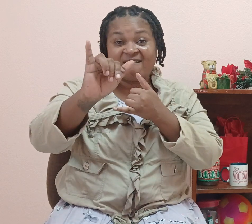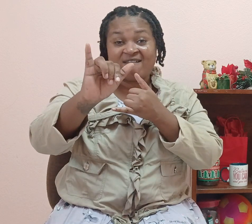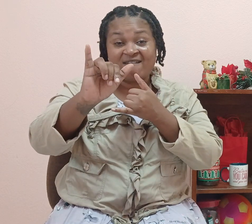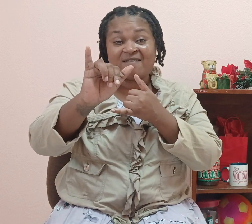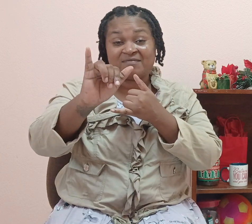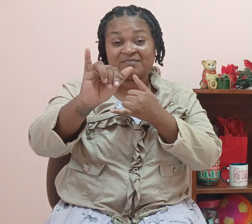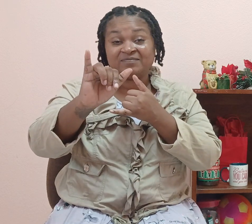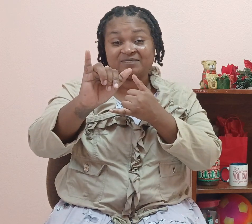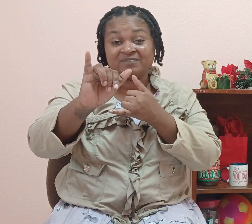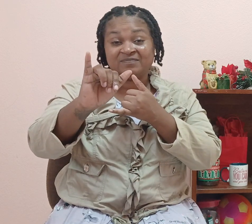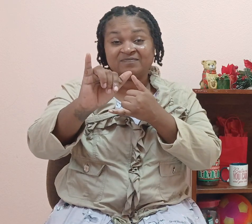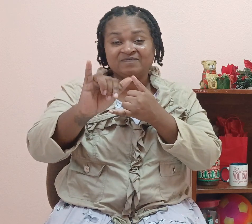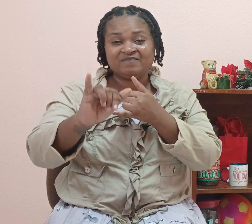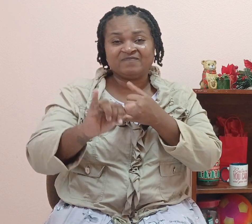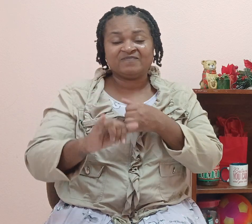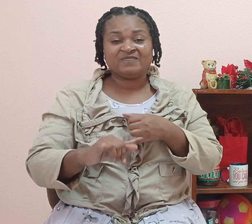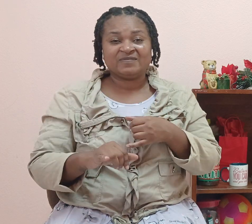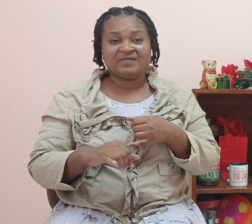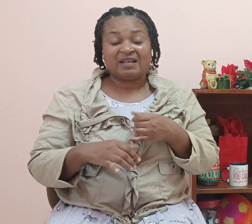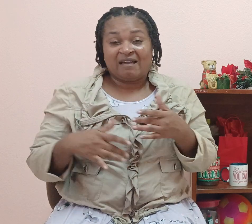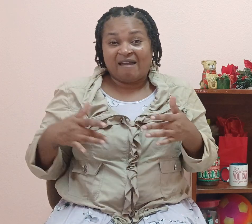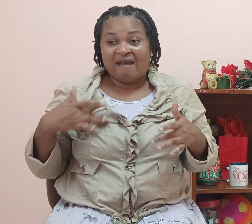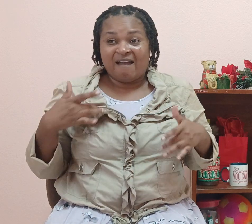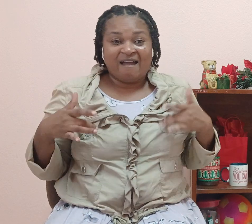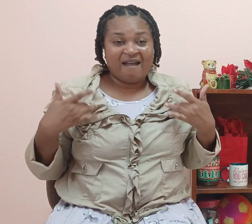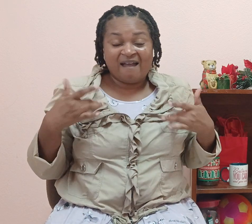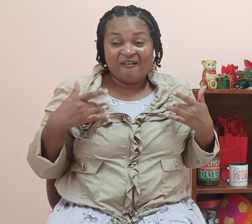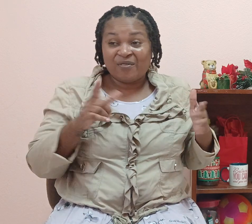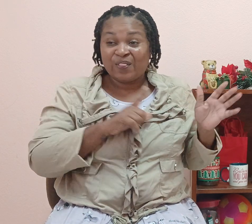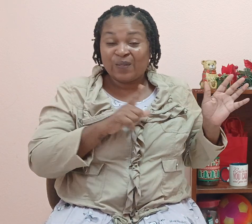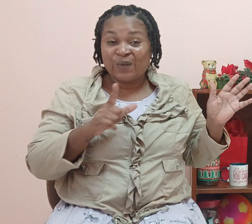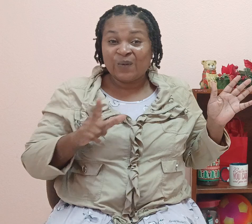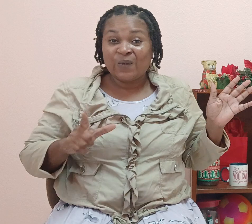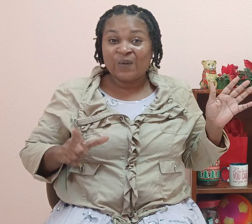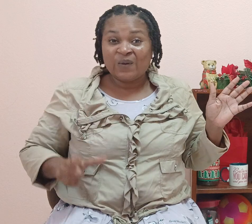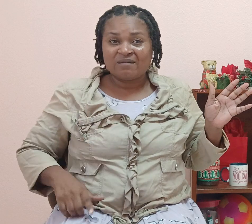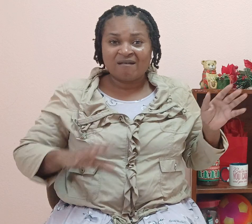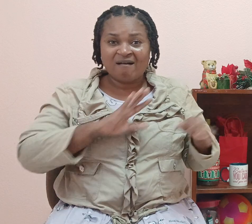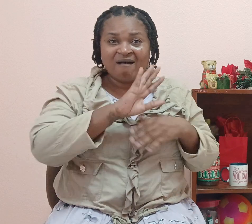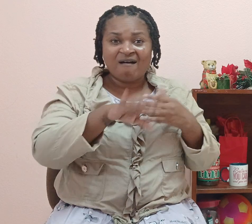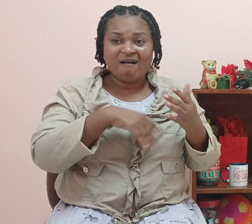The zeal of the Lord Almighty will accomplish this.